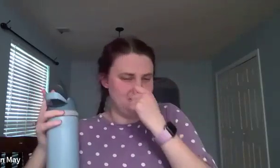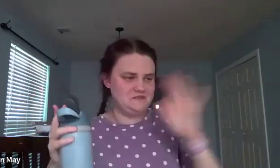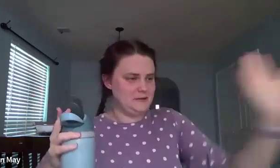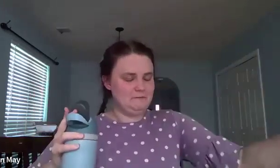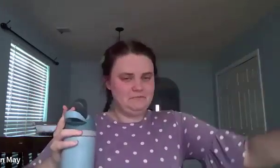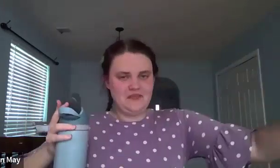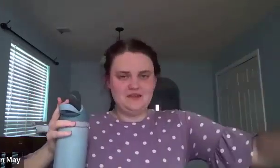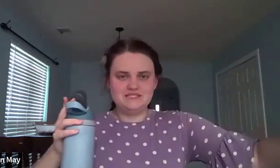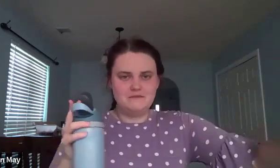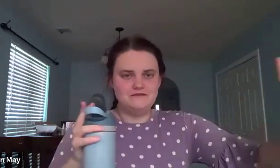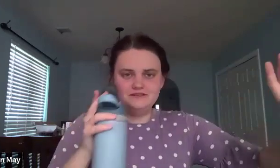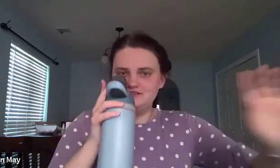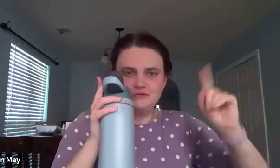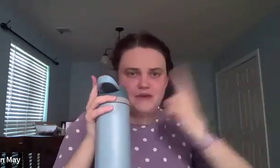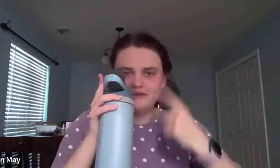I'm just like, it's not my fault. Don't come at me.